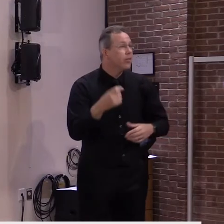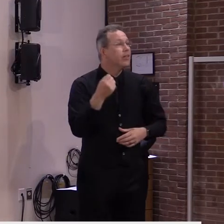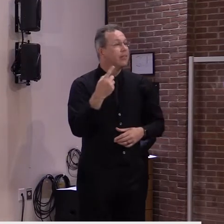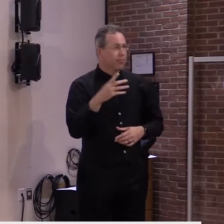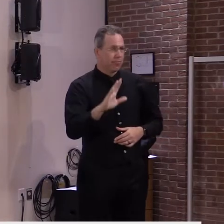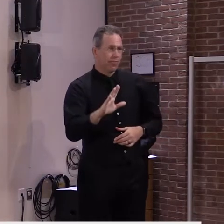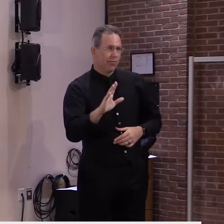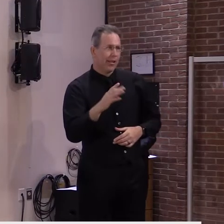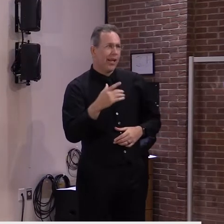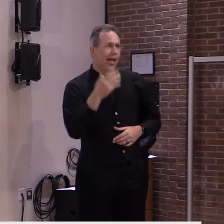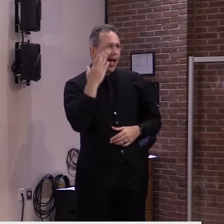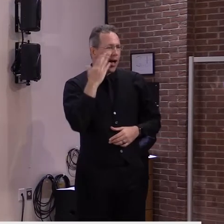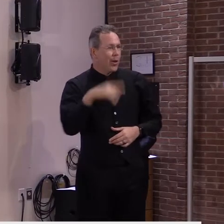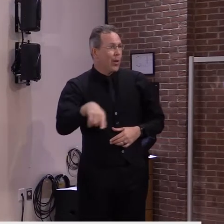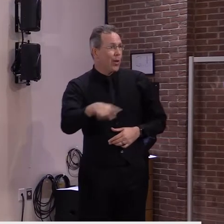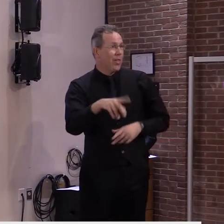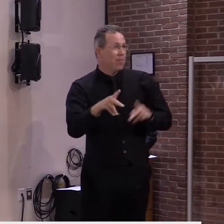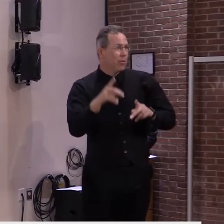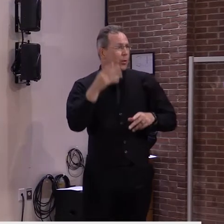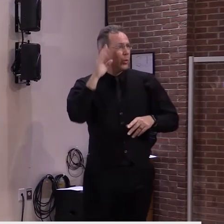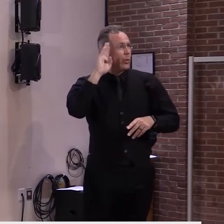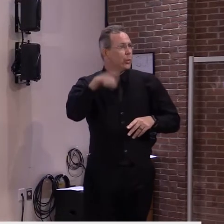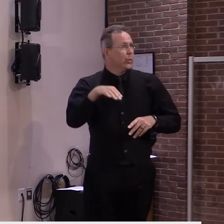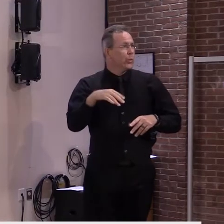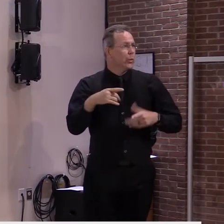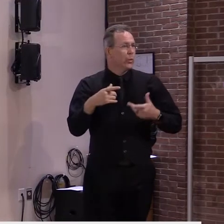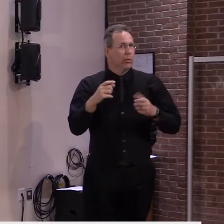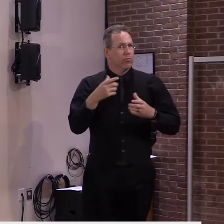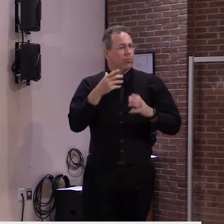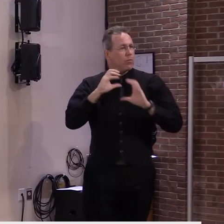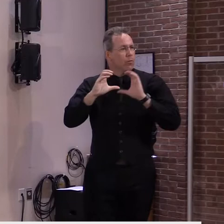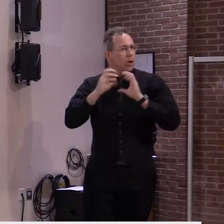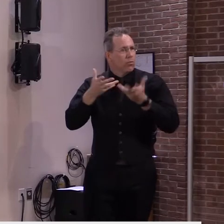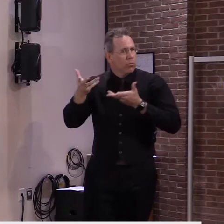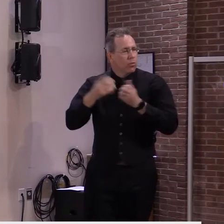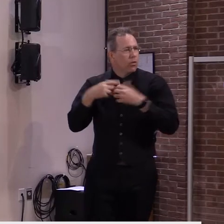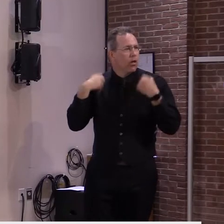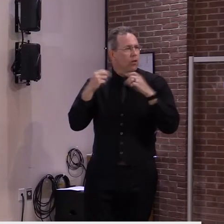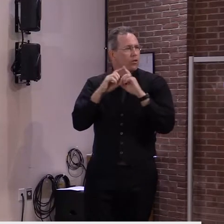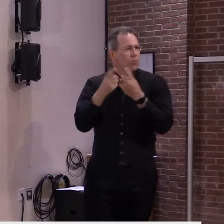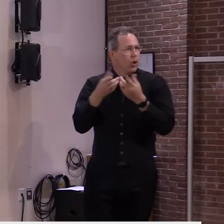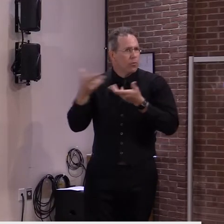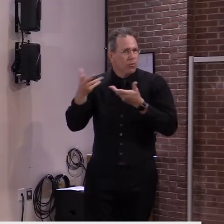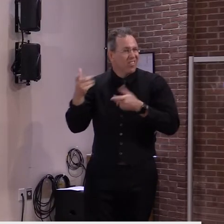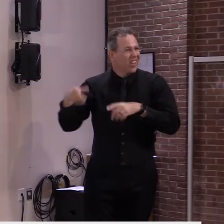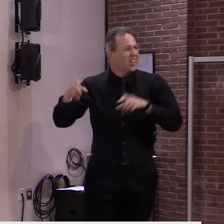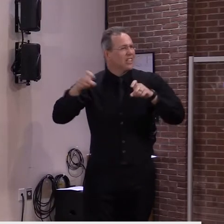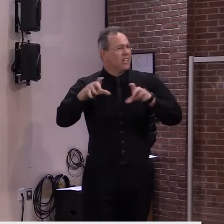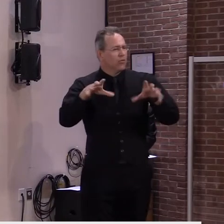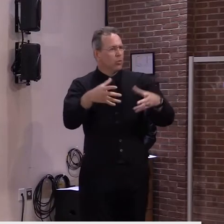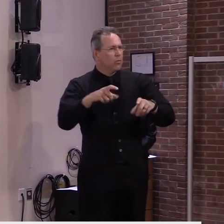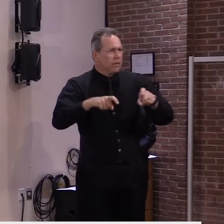aware, they can communicate with those who ran the trial at the University of Vermont